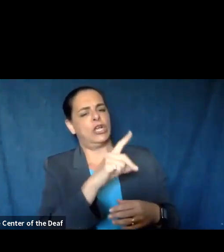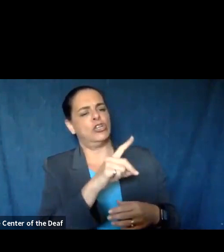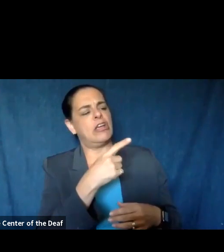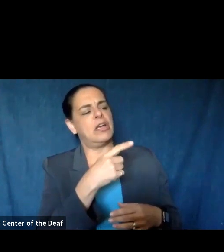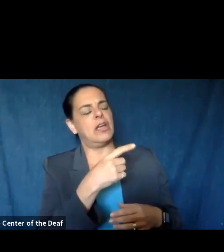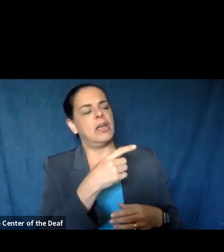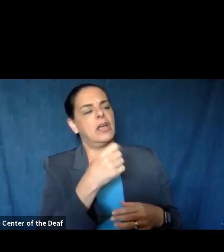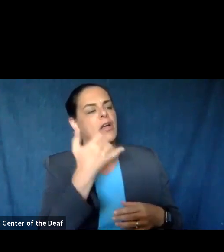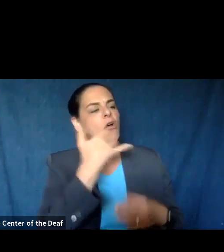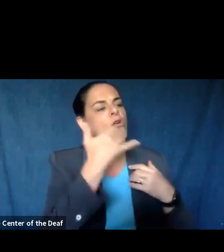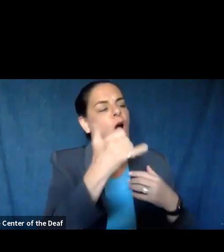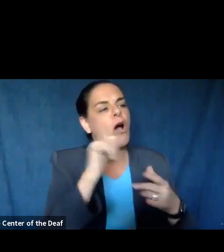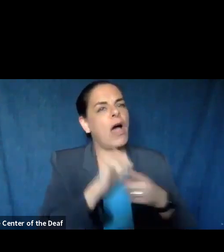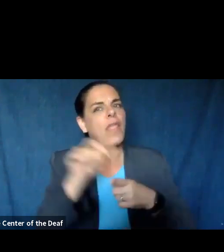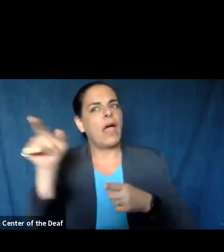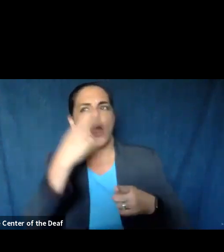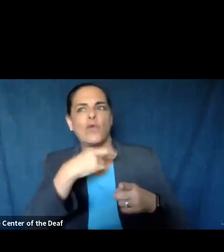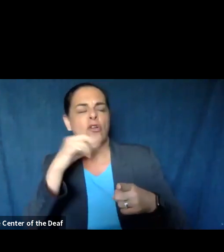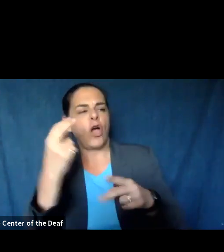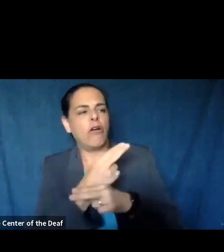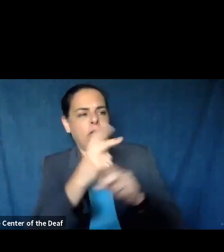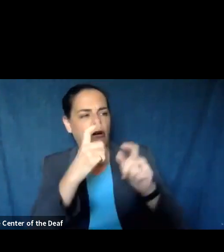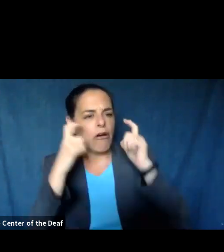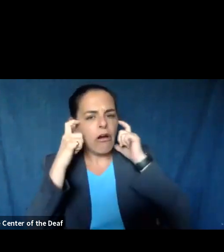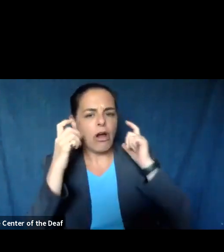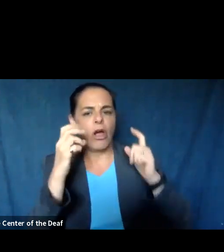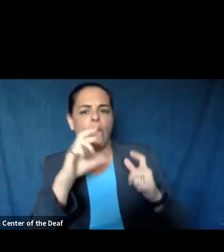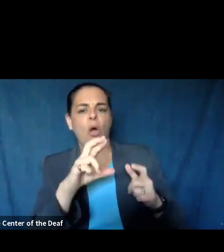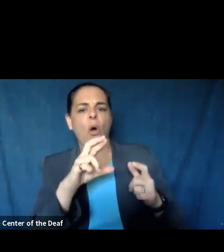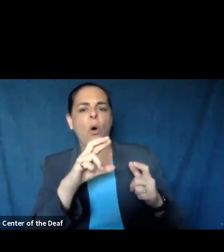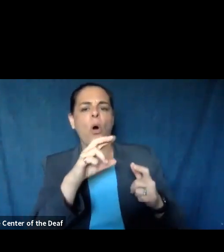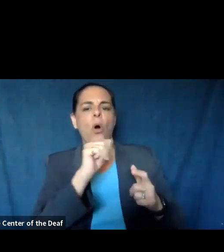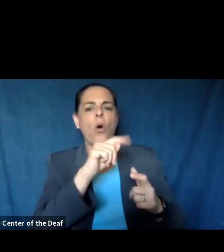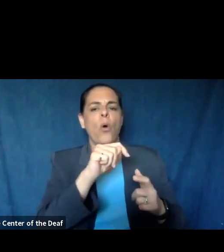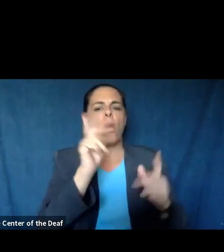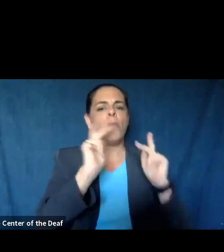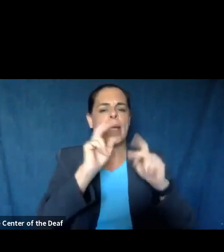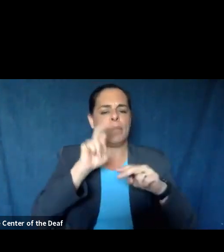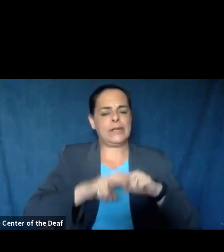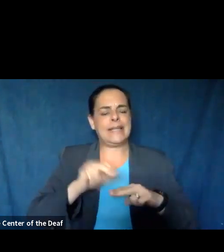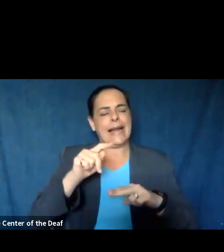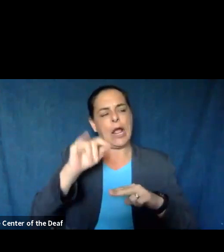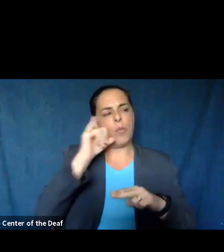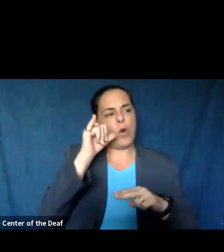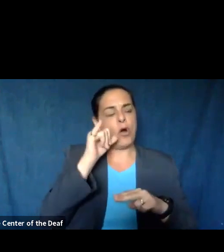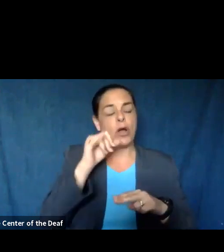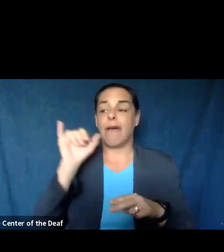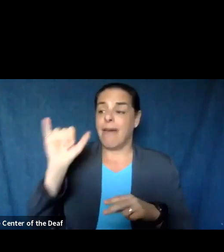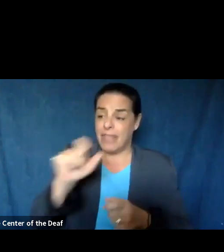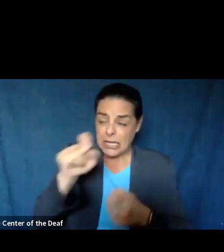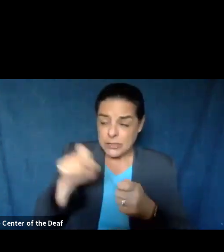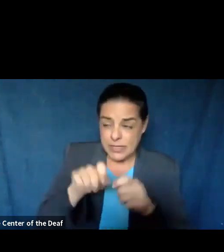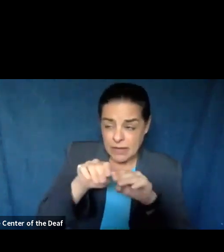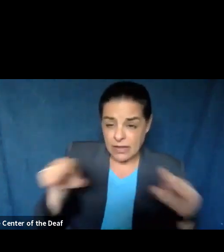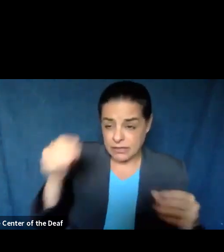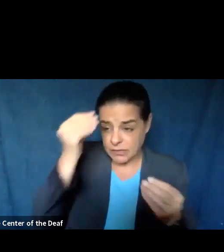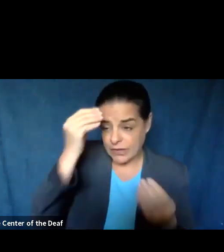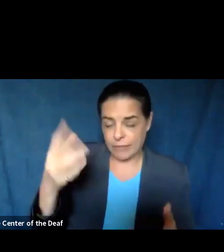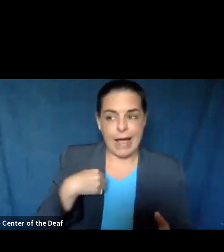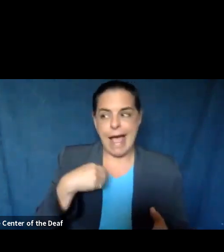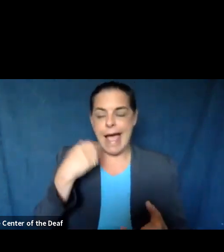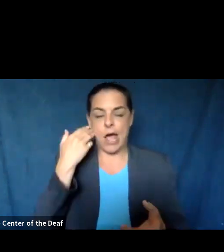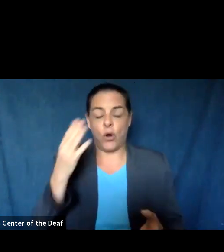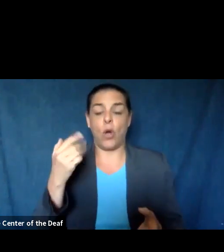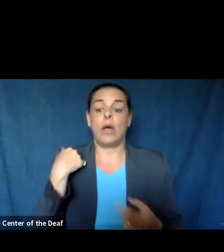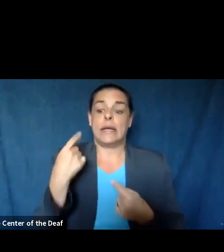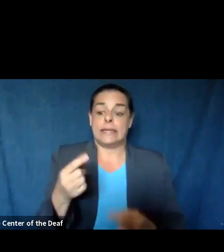wearing masks at restaurants as required, or people sitting at bars? I don't have that specific level of data. We have received